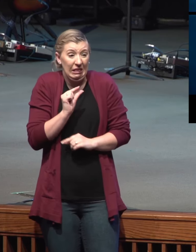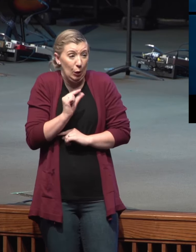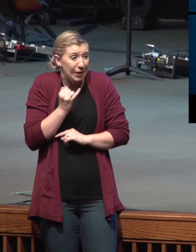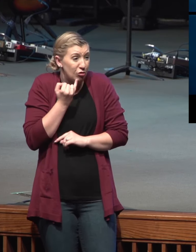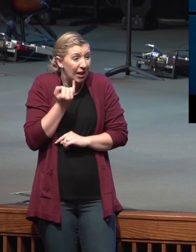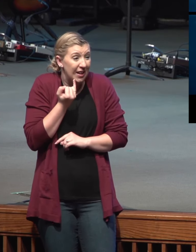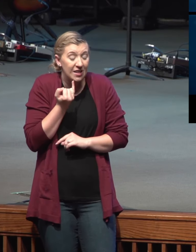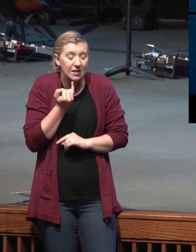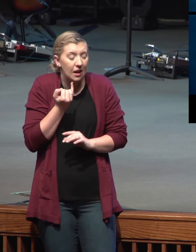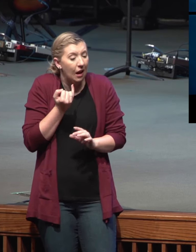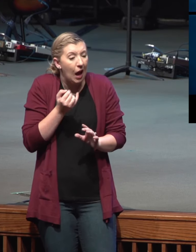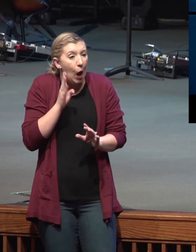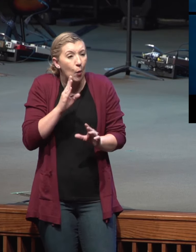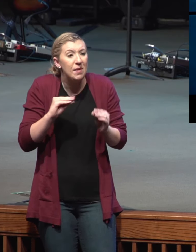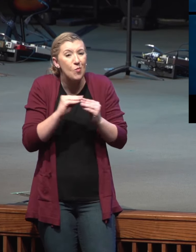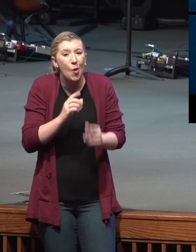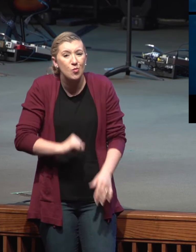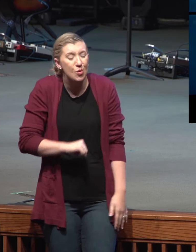couldn't be more proud.